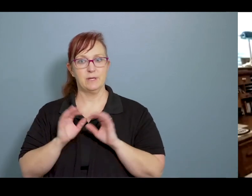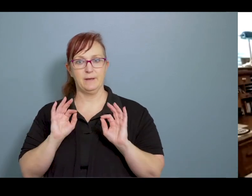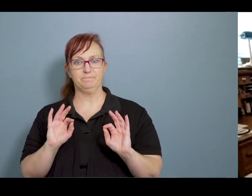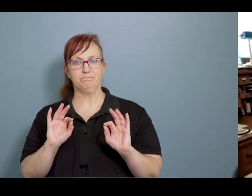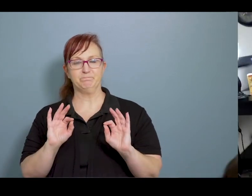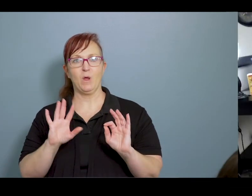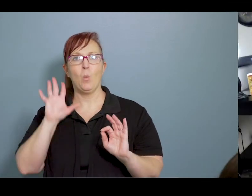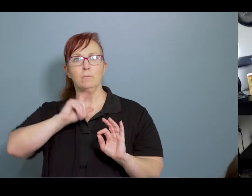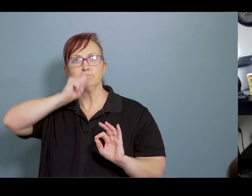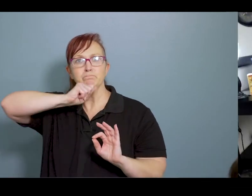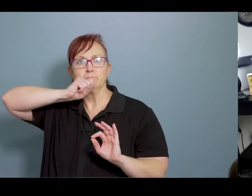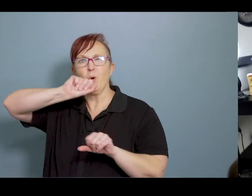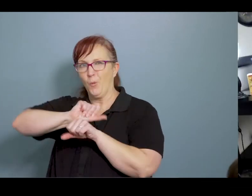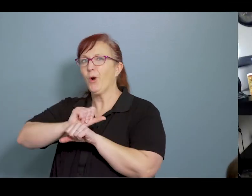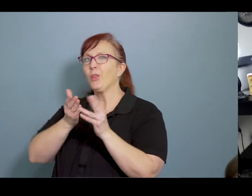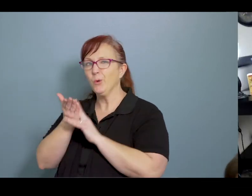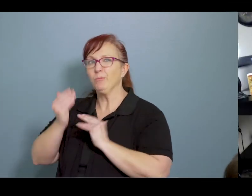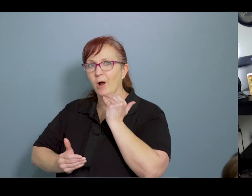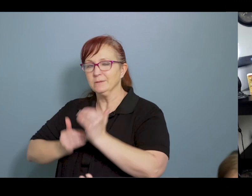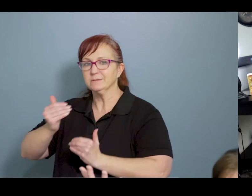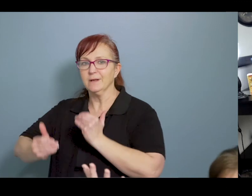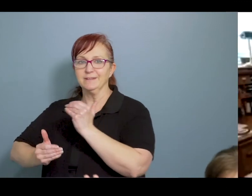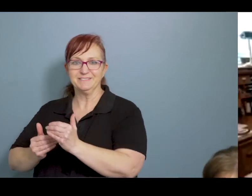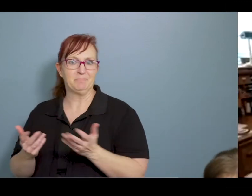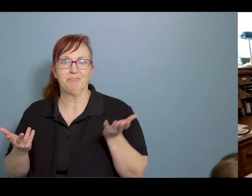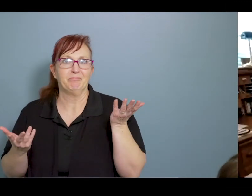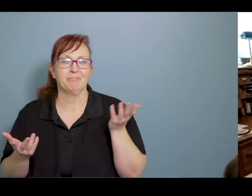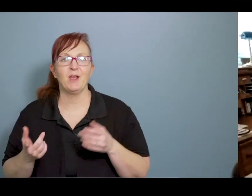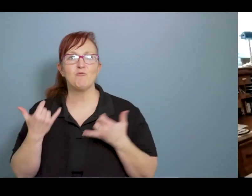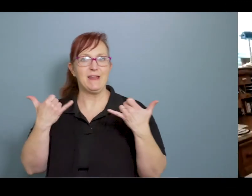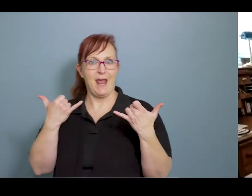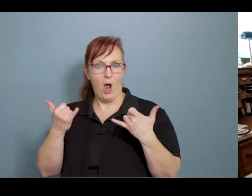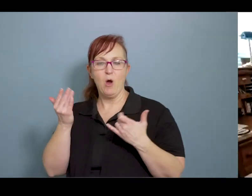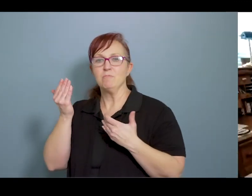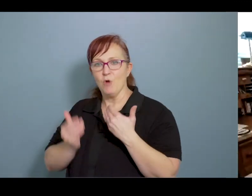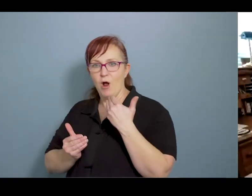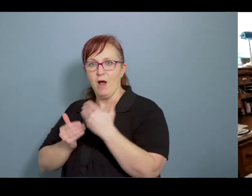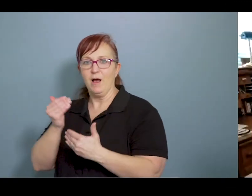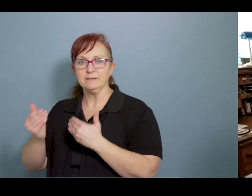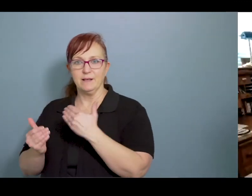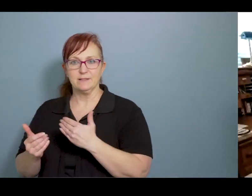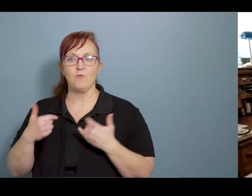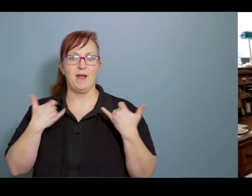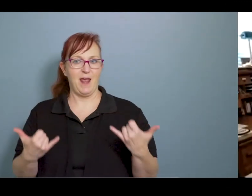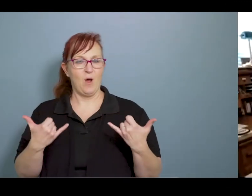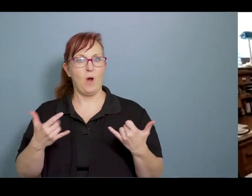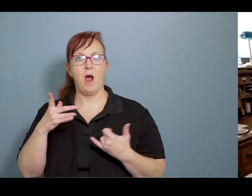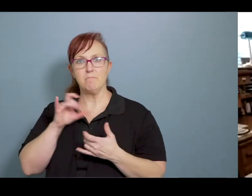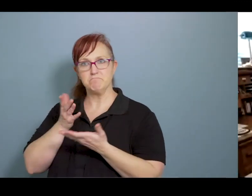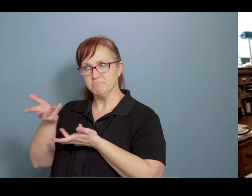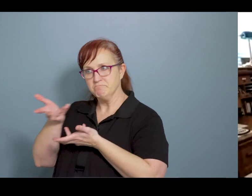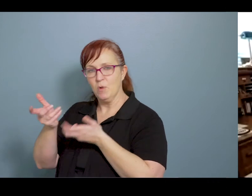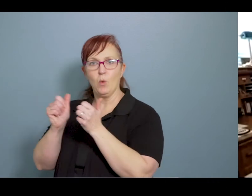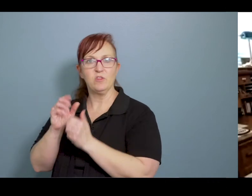strategic and work through this process diligently. We are in process, and I am in the process with the